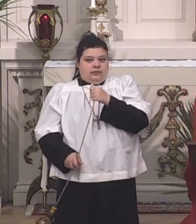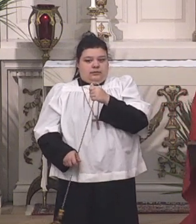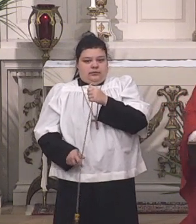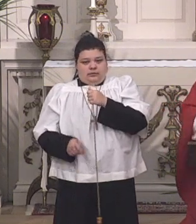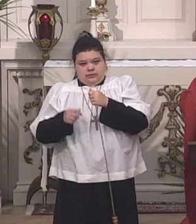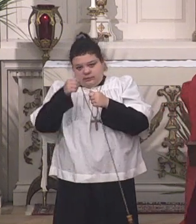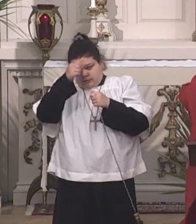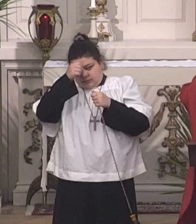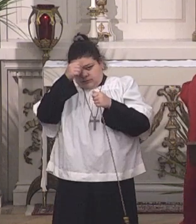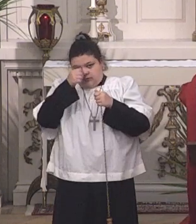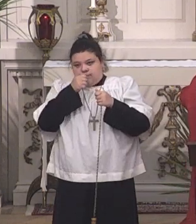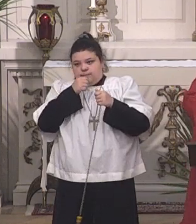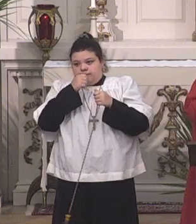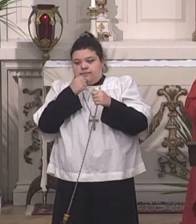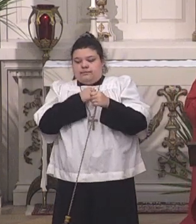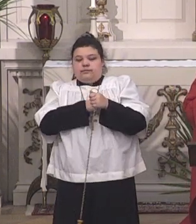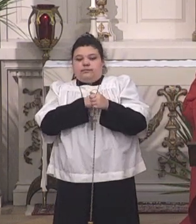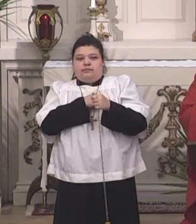O Lord.